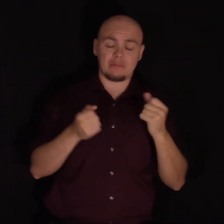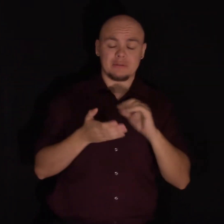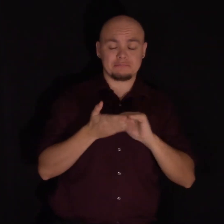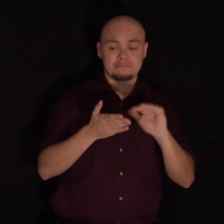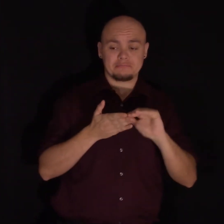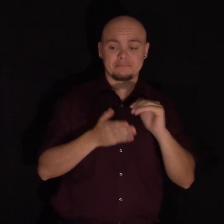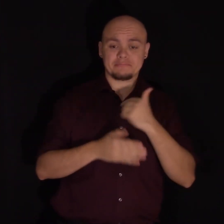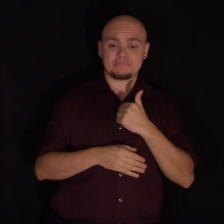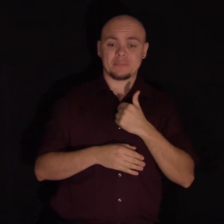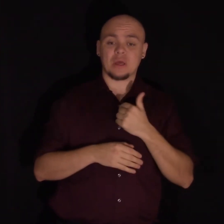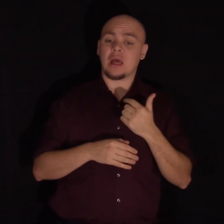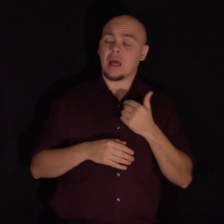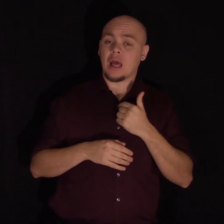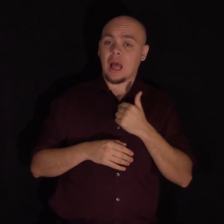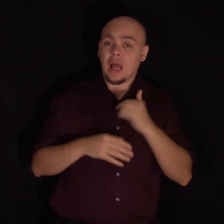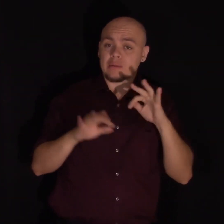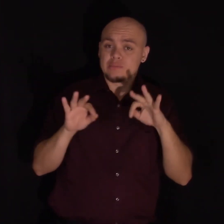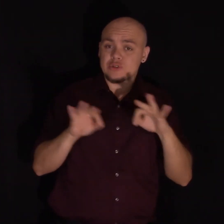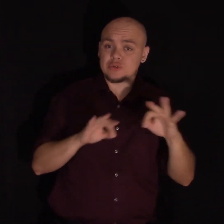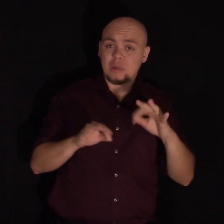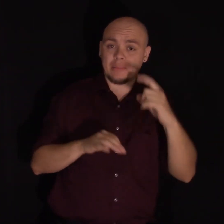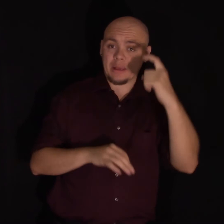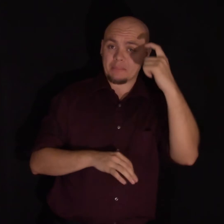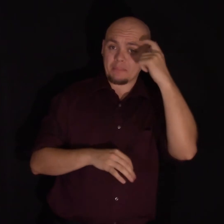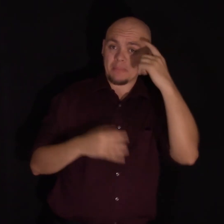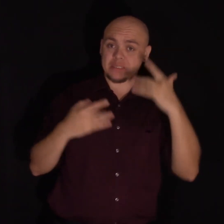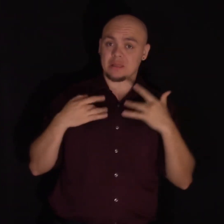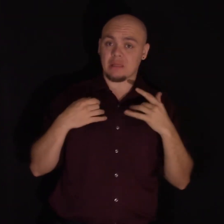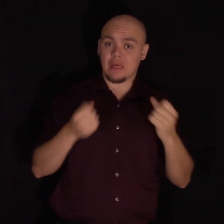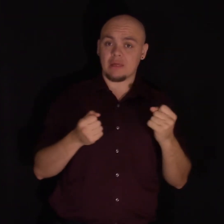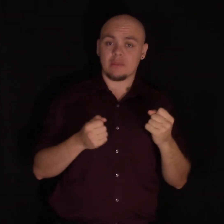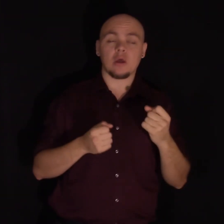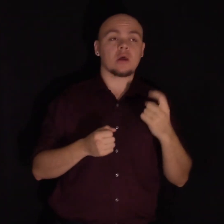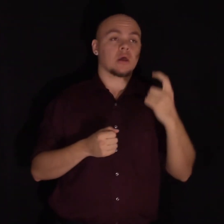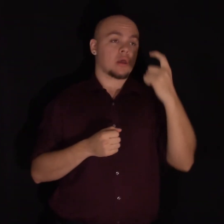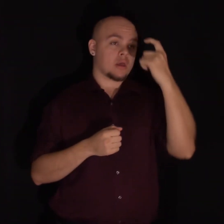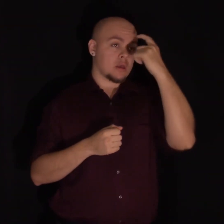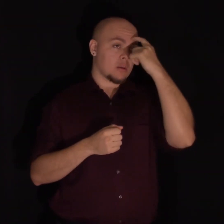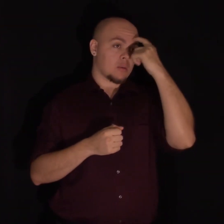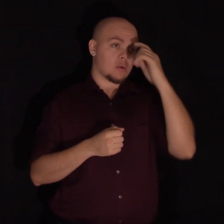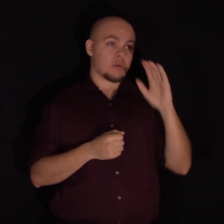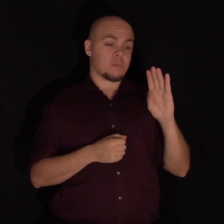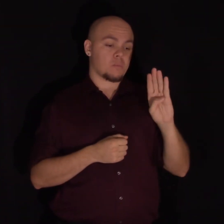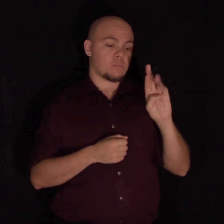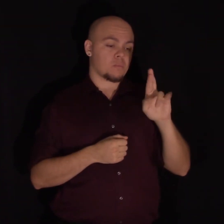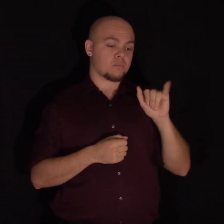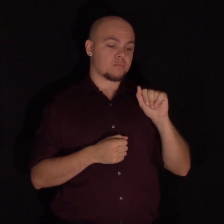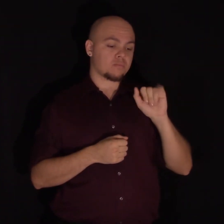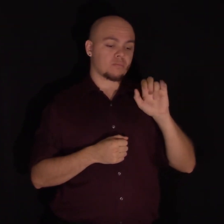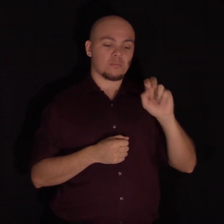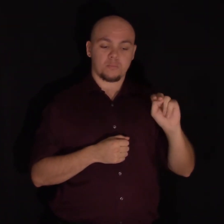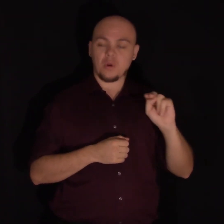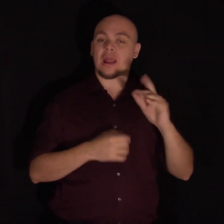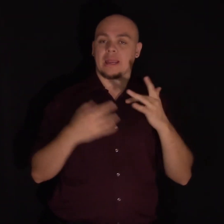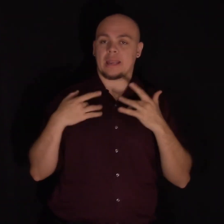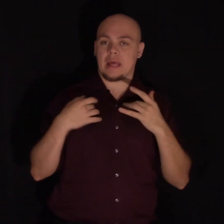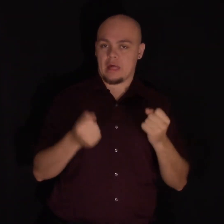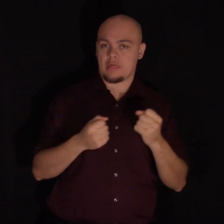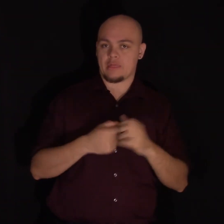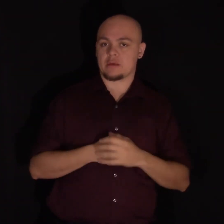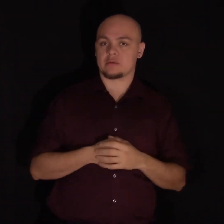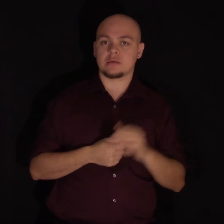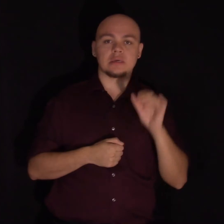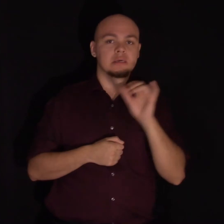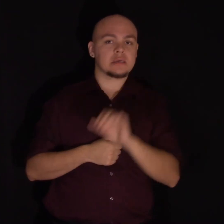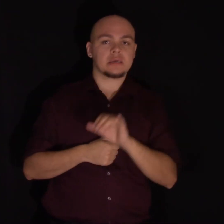Is that I'm talking about mental health, or brain health as I prefer to call it because it's more concrete. And in the same